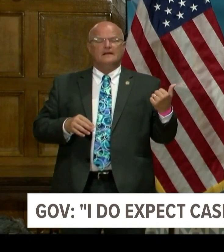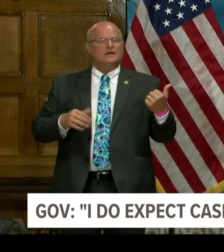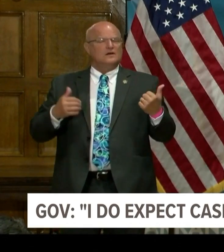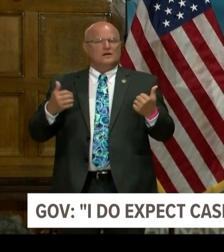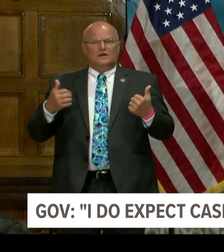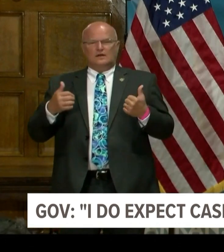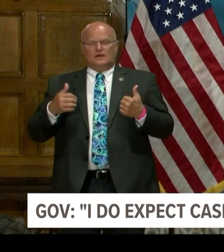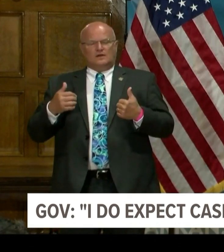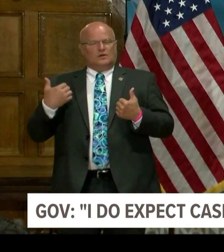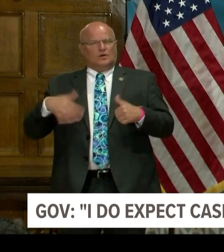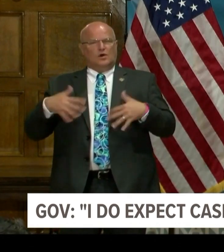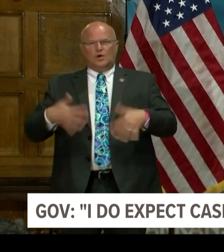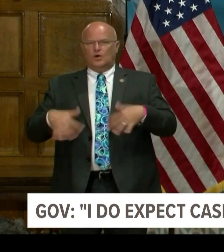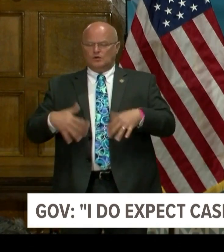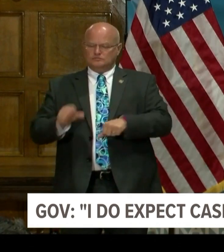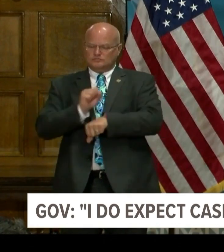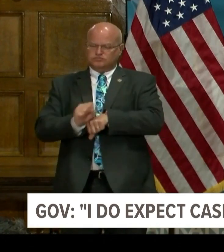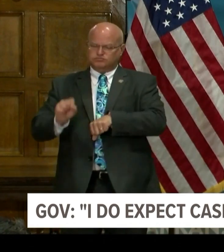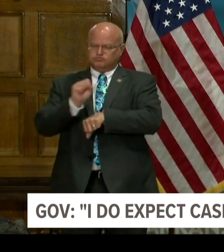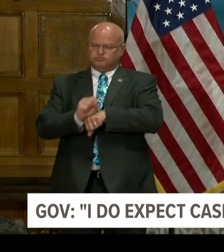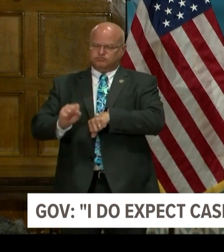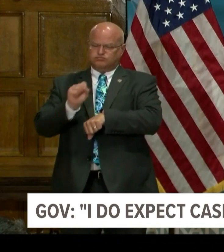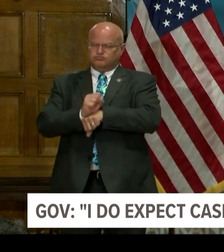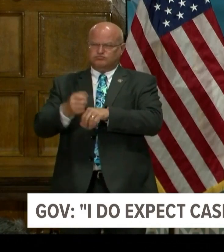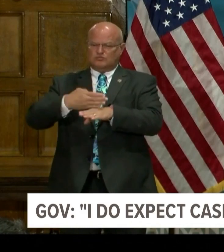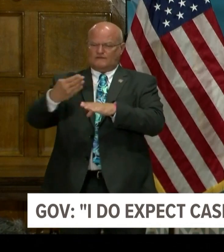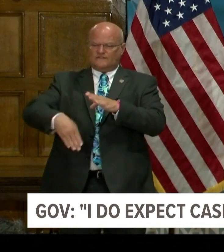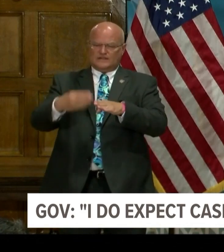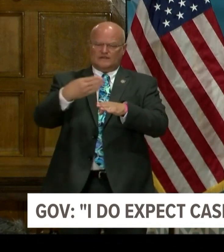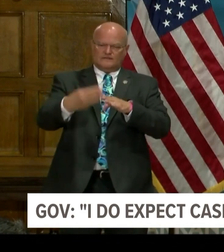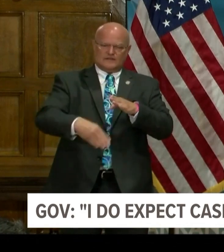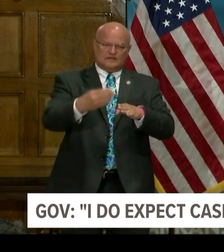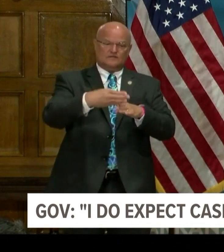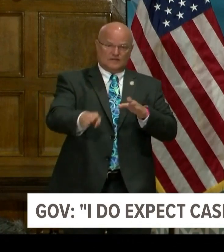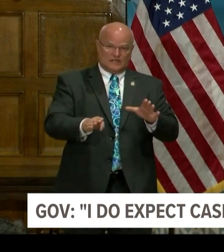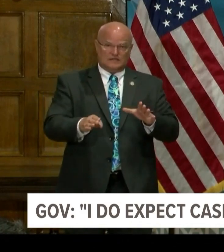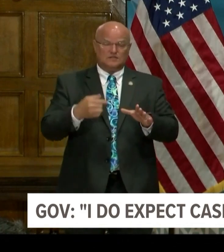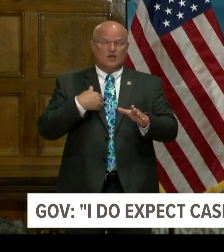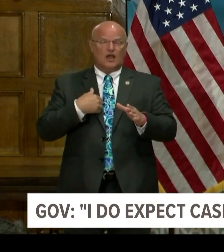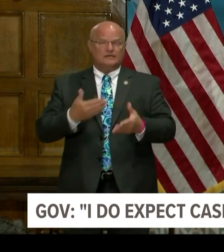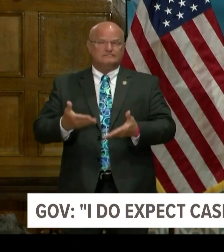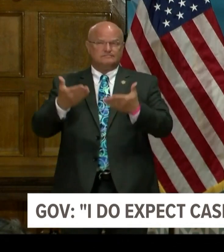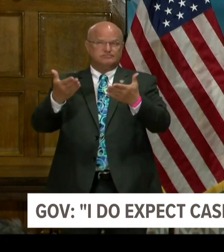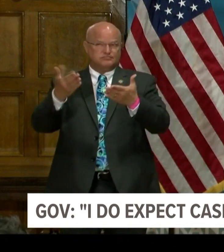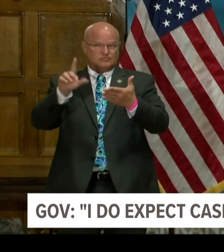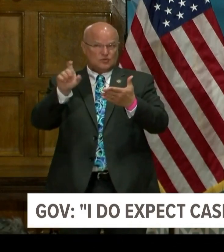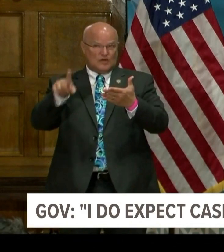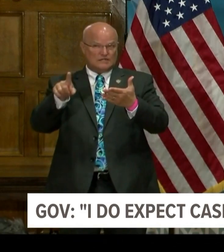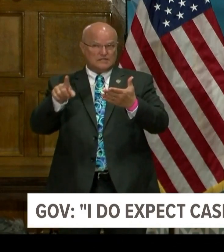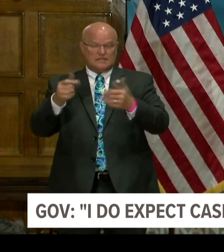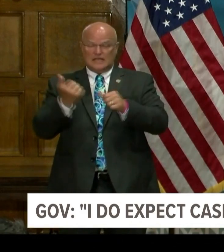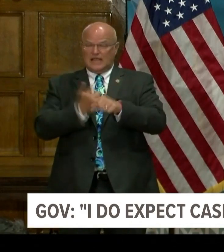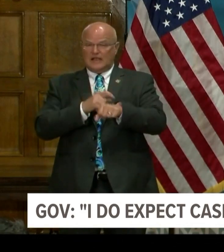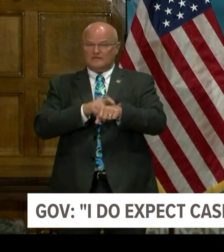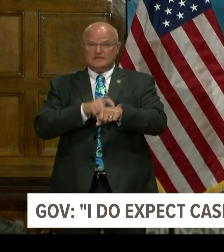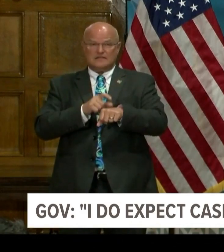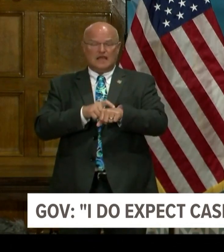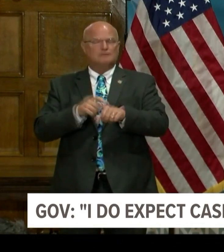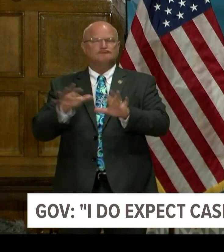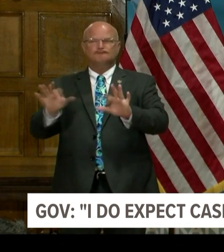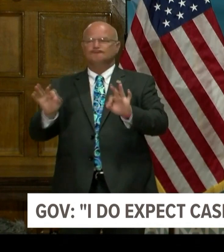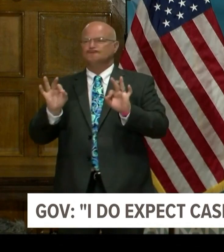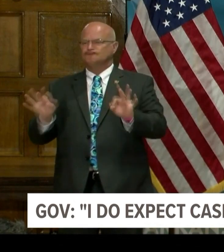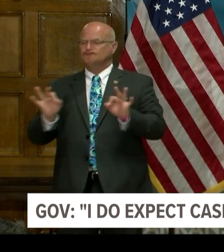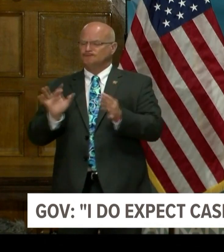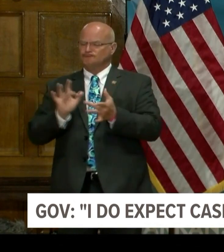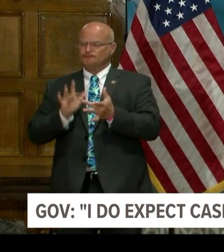very faithful. They've been getting it done, and so I've raised that question numerous times. And every case we're doing